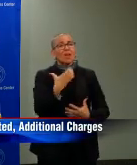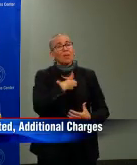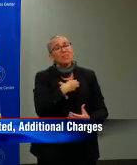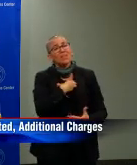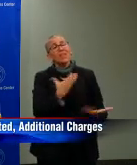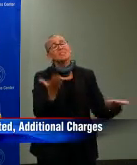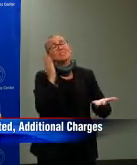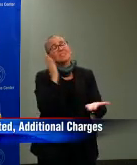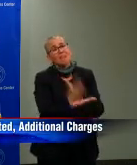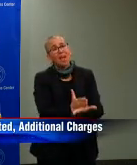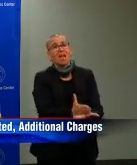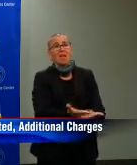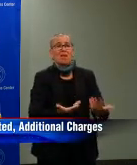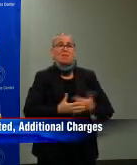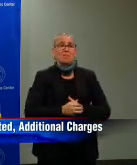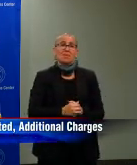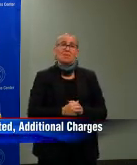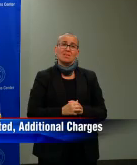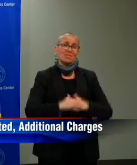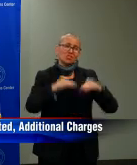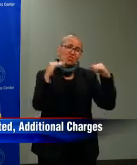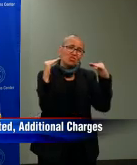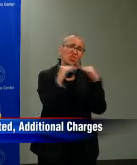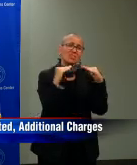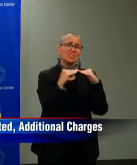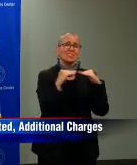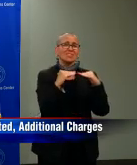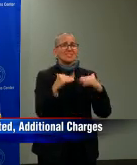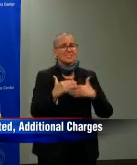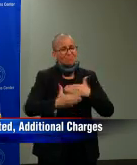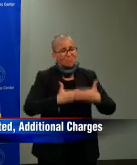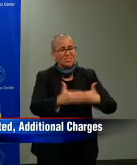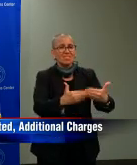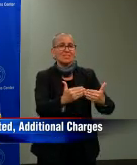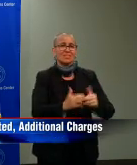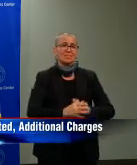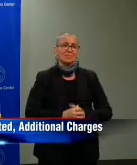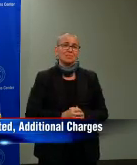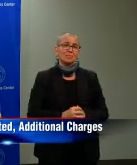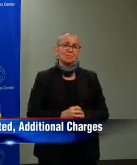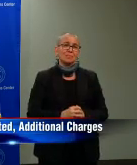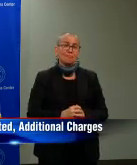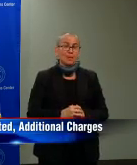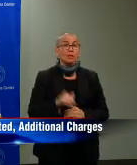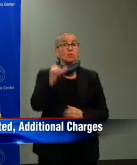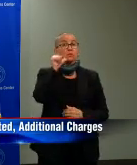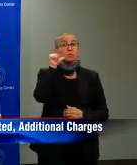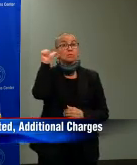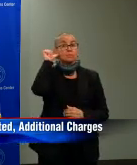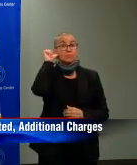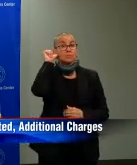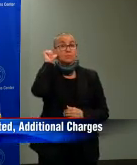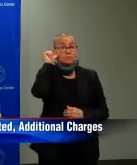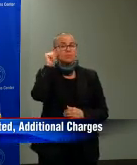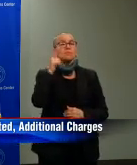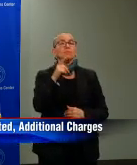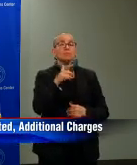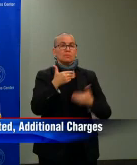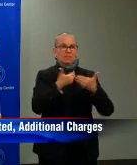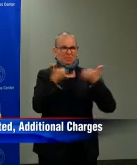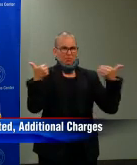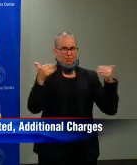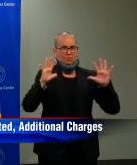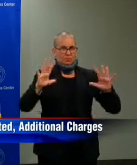thing, yesterday, our side of the separation of powers and the balance of powers, we